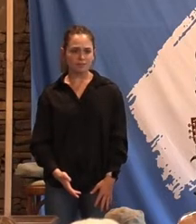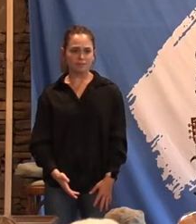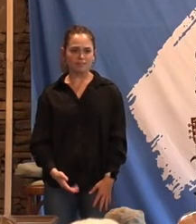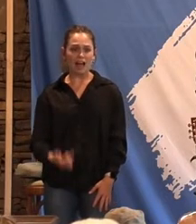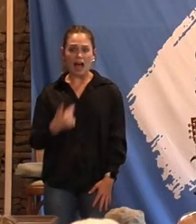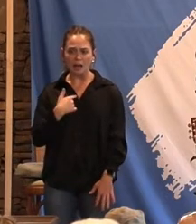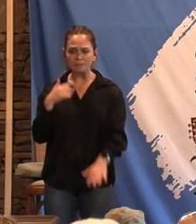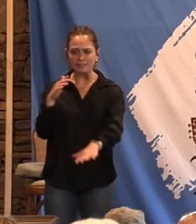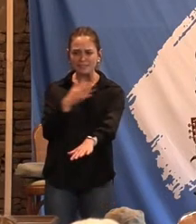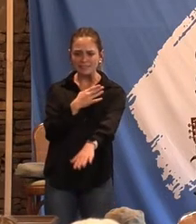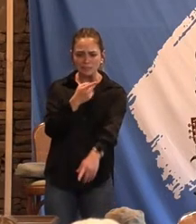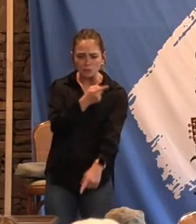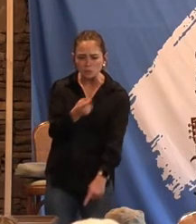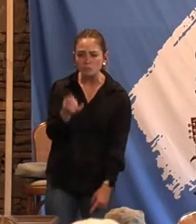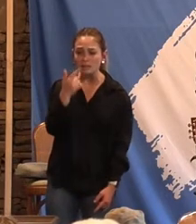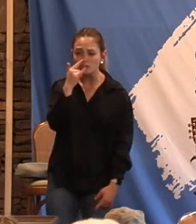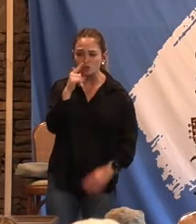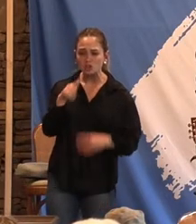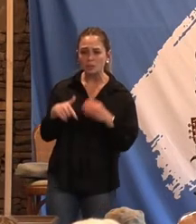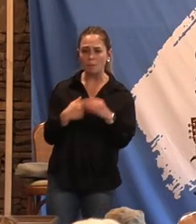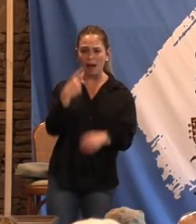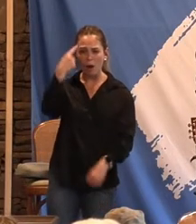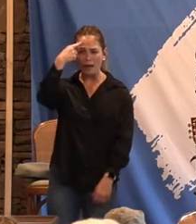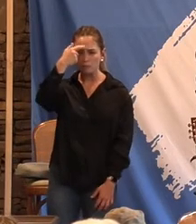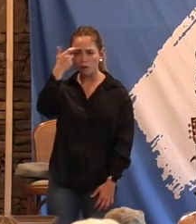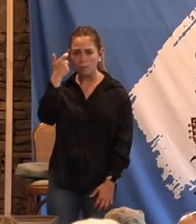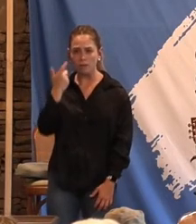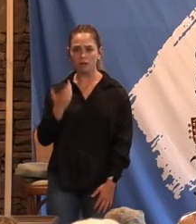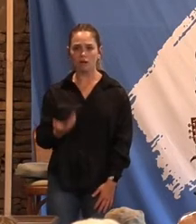I'm singing to my children about head trauma.